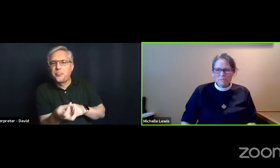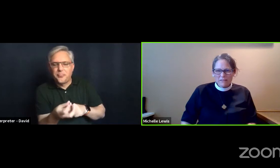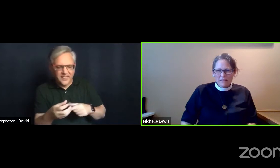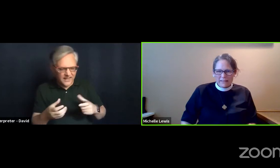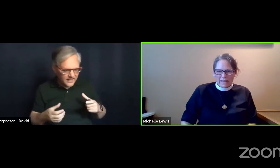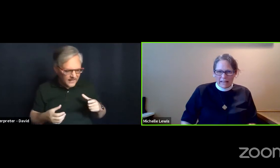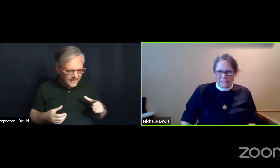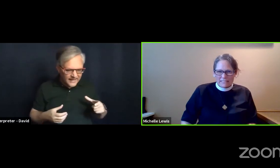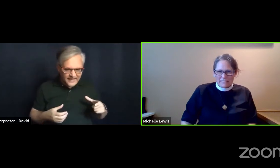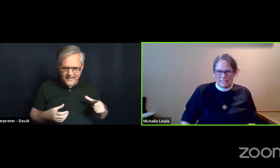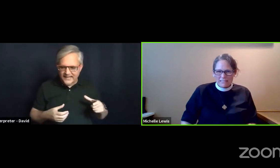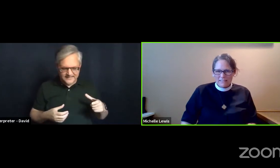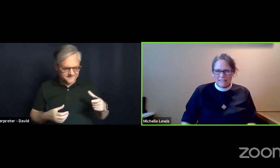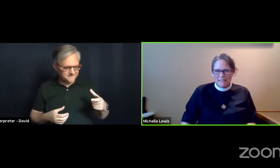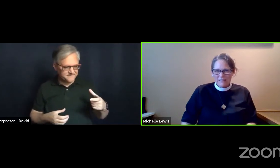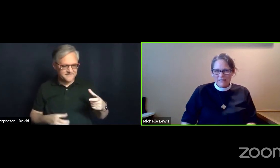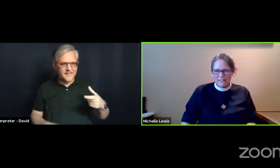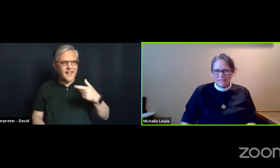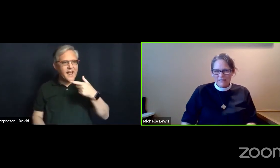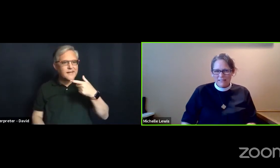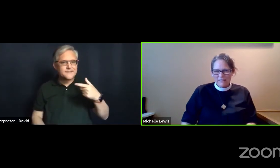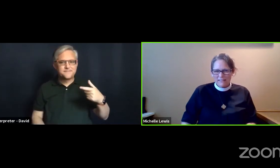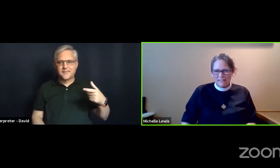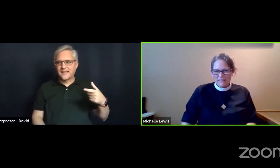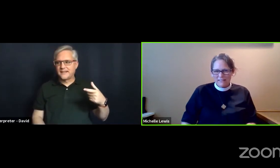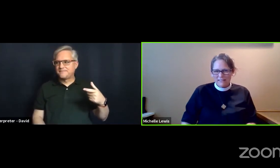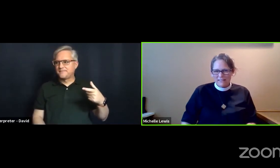It's a bit like that.